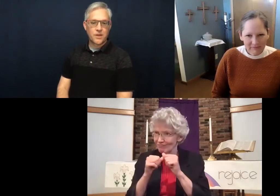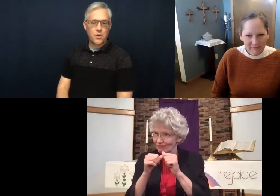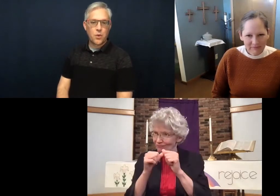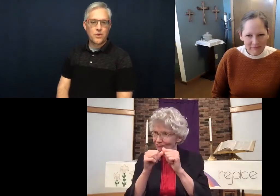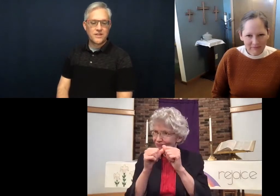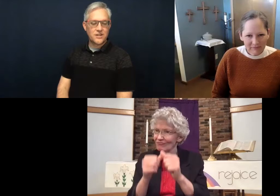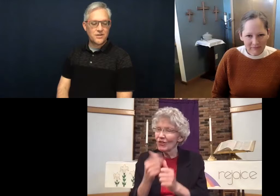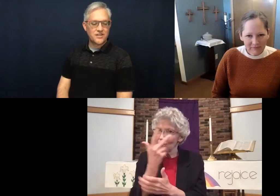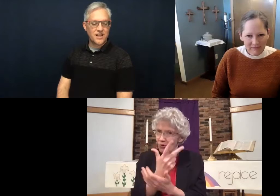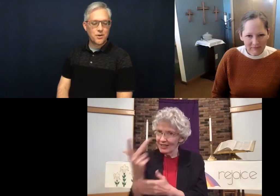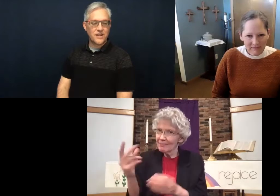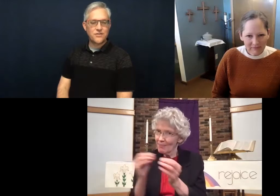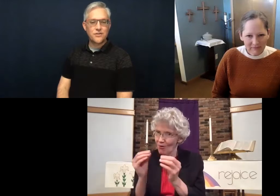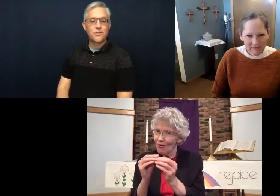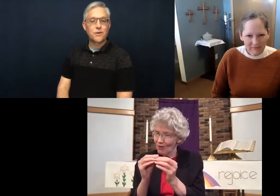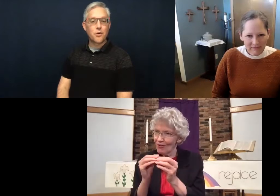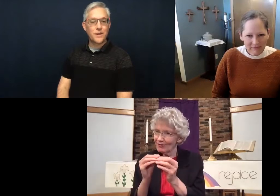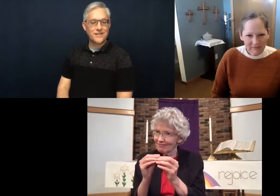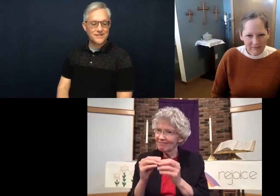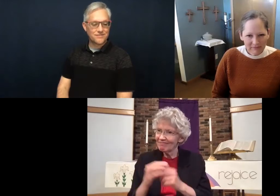We will continue to celebrate Easter for 3 more weeks.